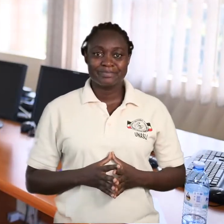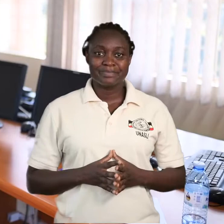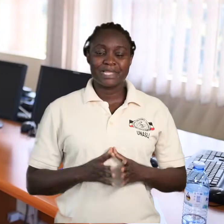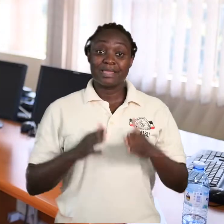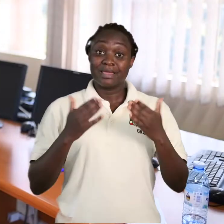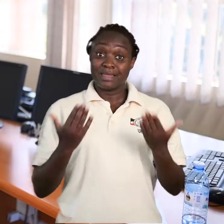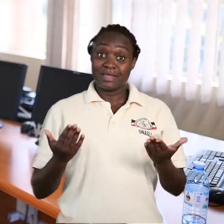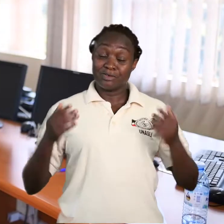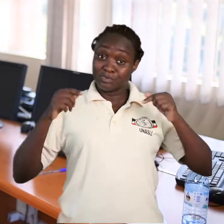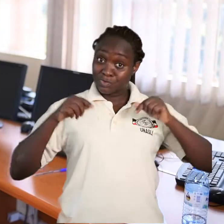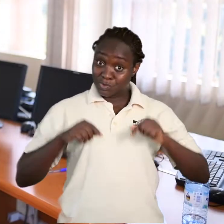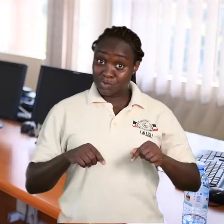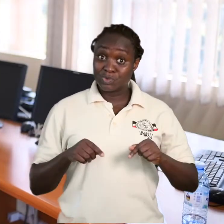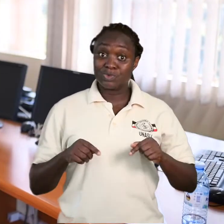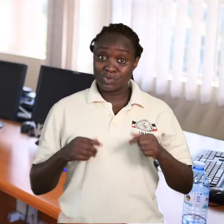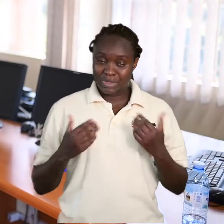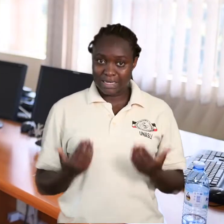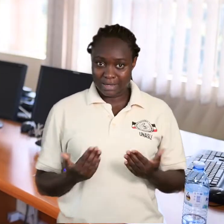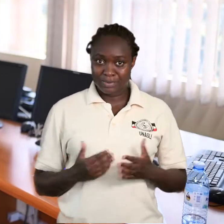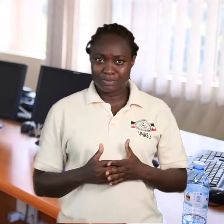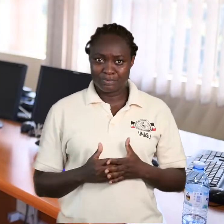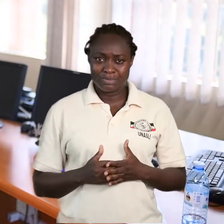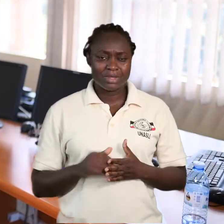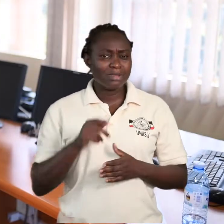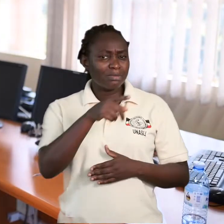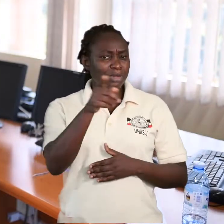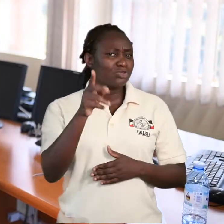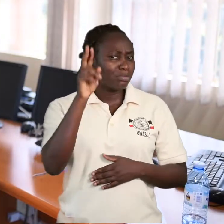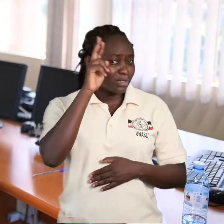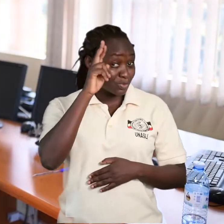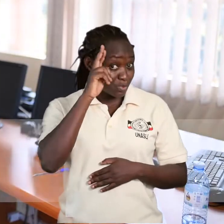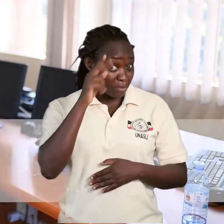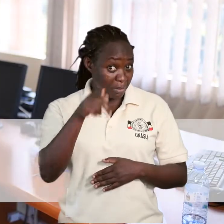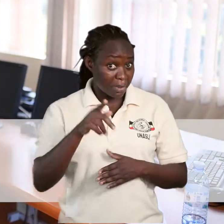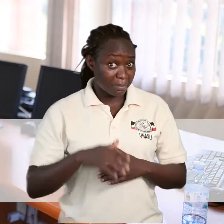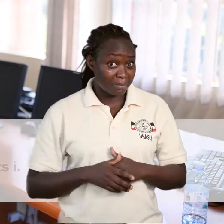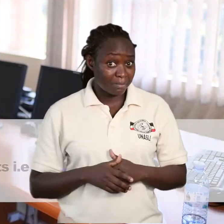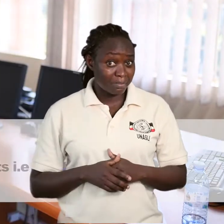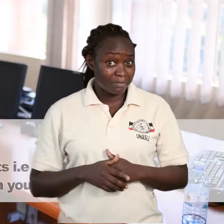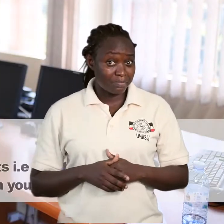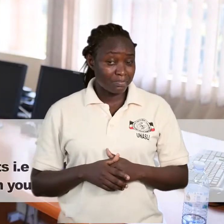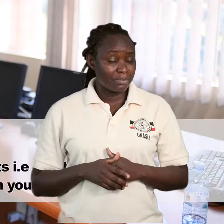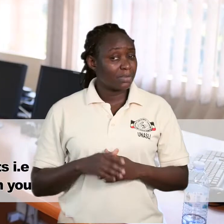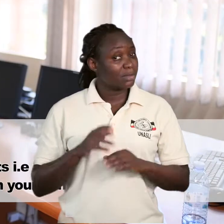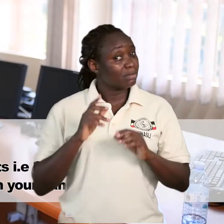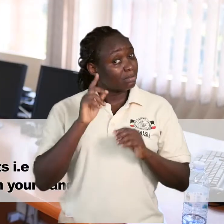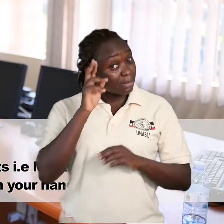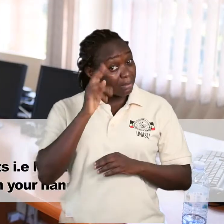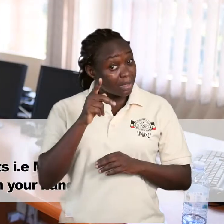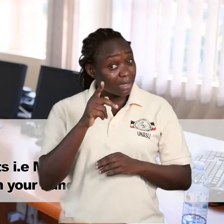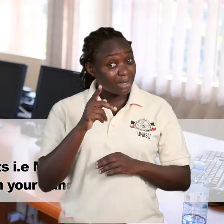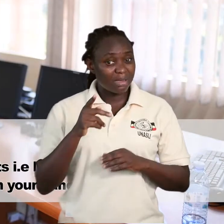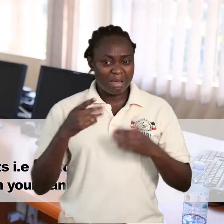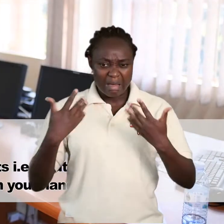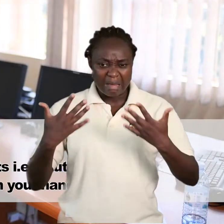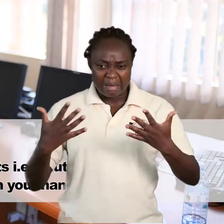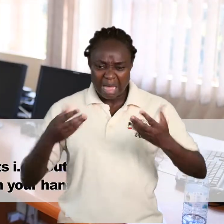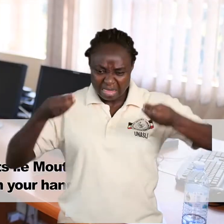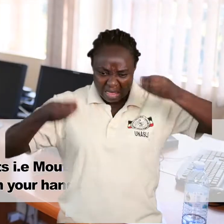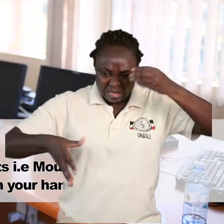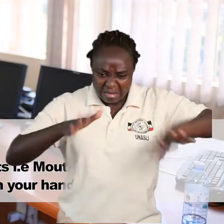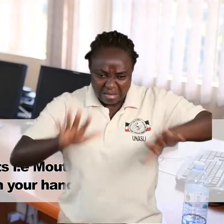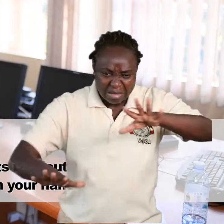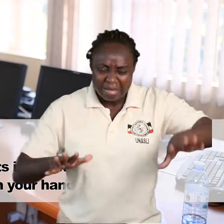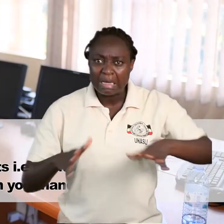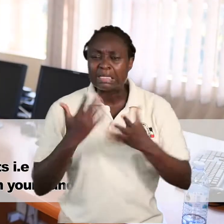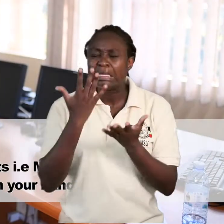In this session today, as we start, I want to remind you that avoid touching your soft parts.